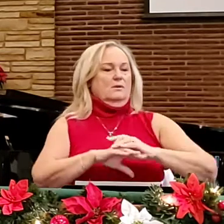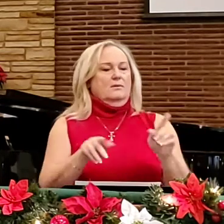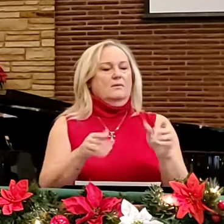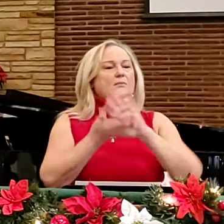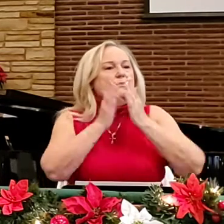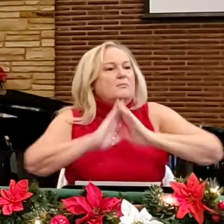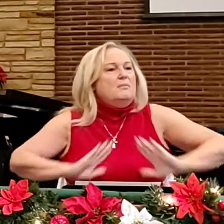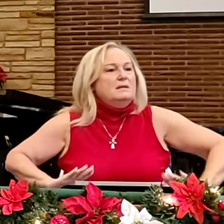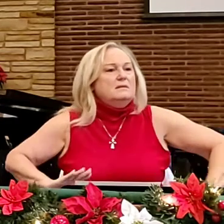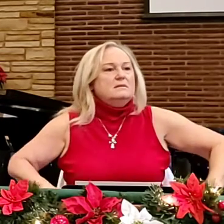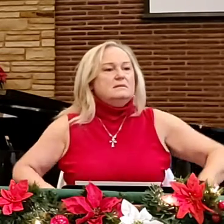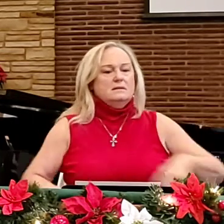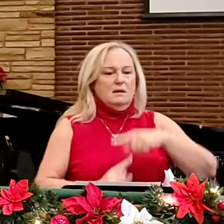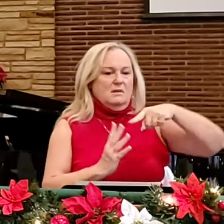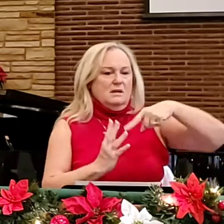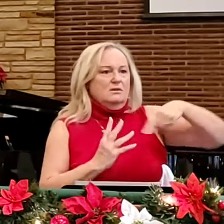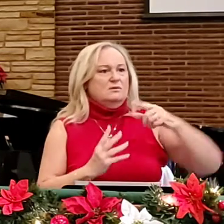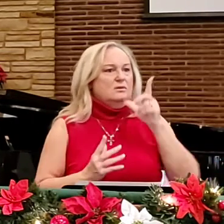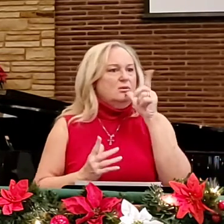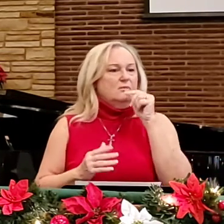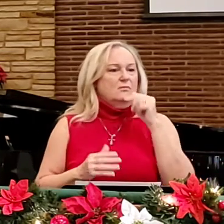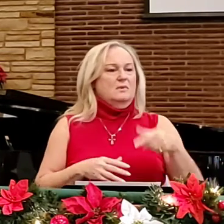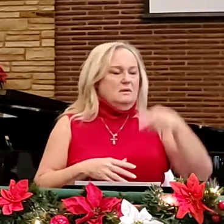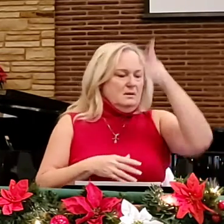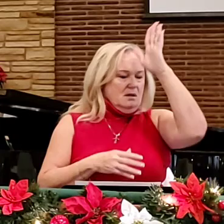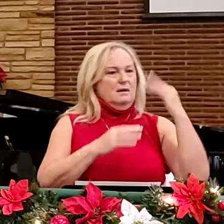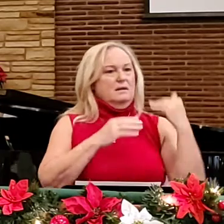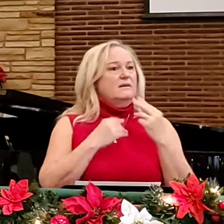peace among those whom God favors."